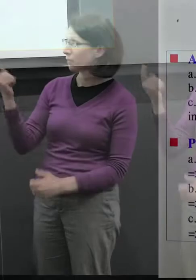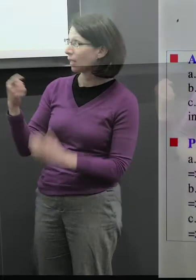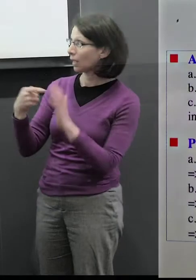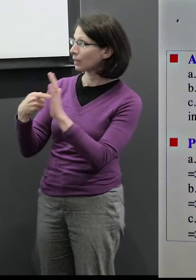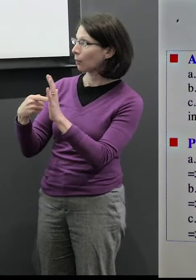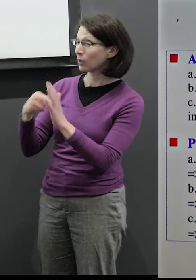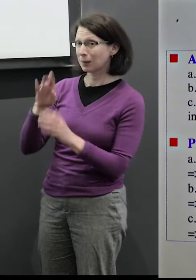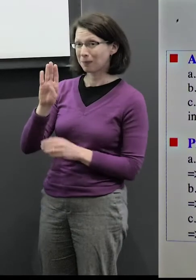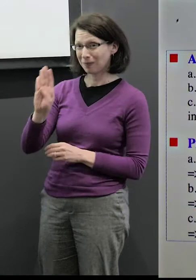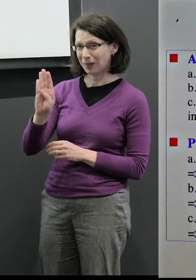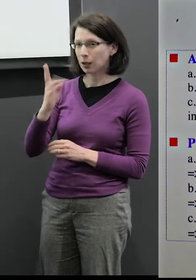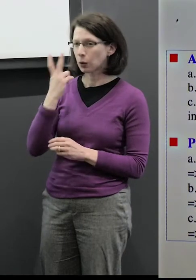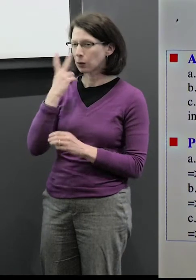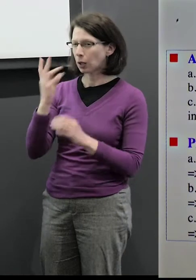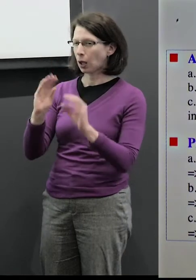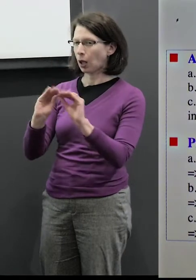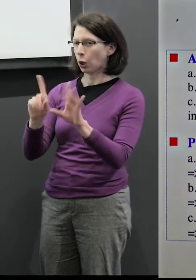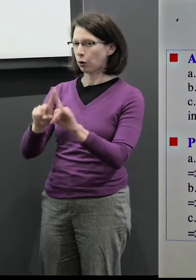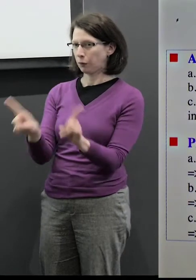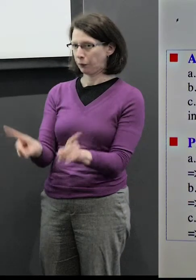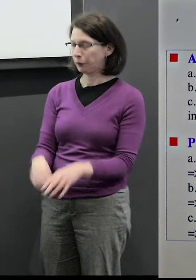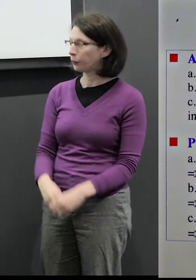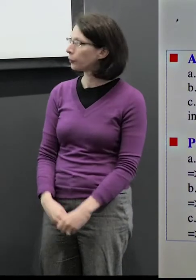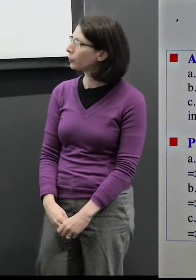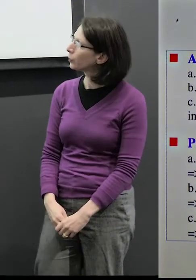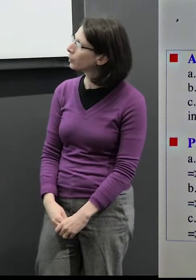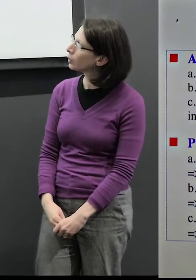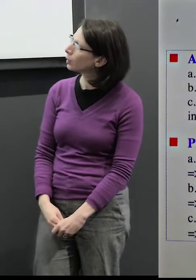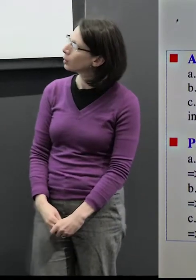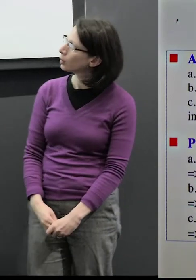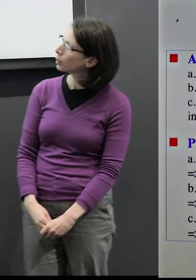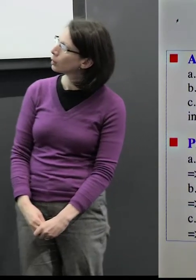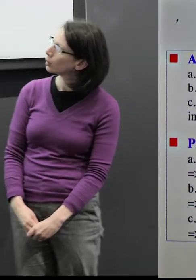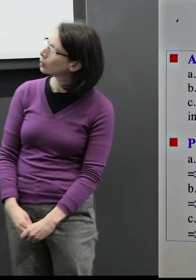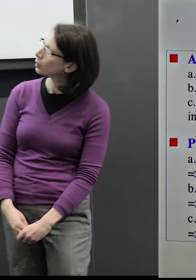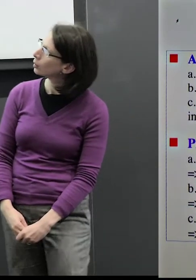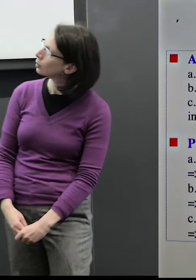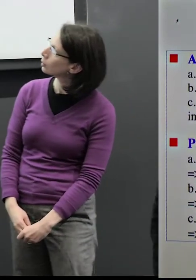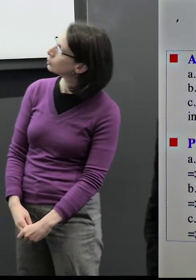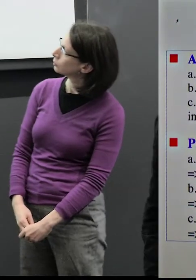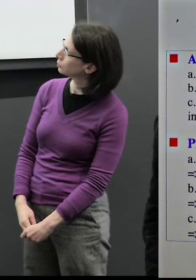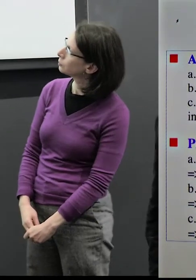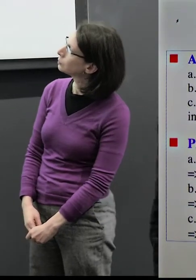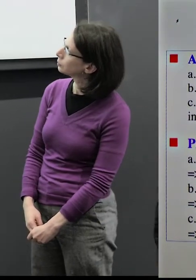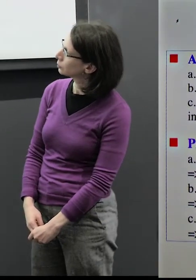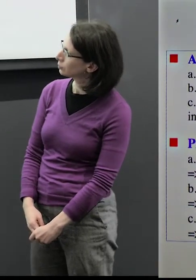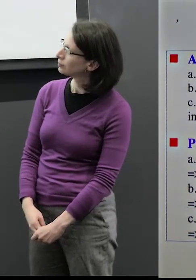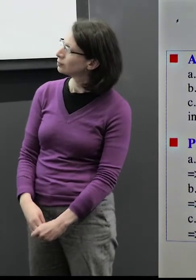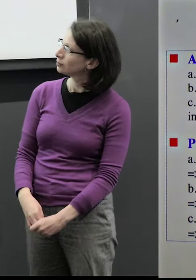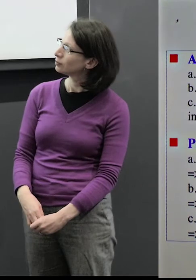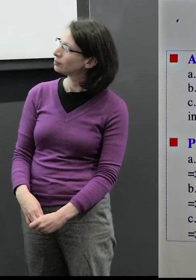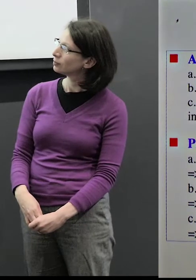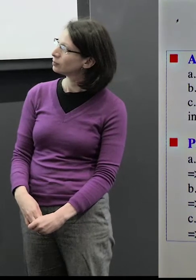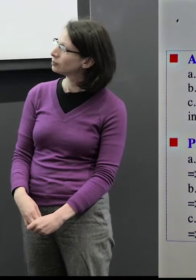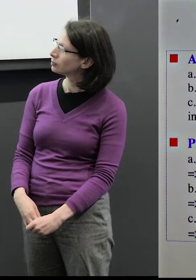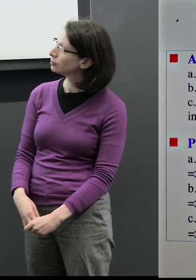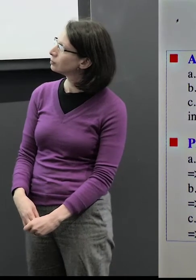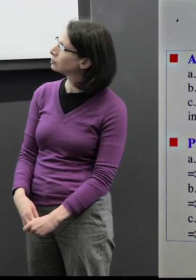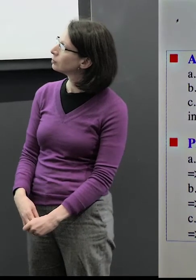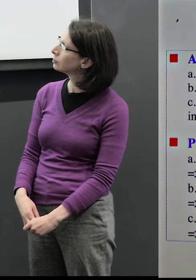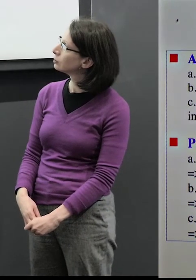B. Okay, you say Mary's student doesn't know that he's incompetent. Even though you're